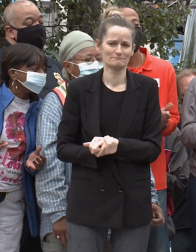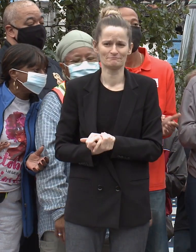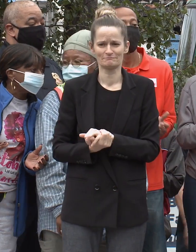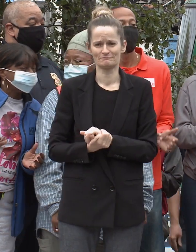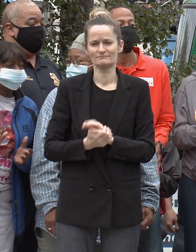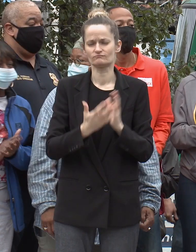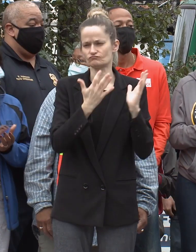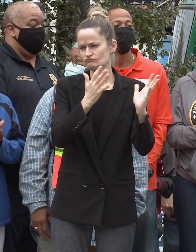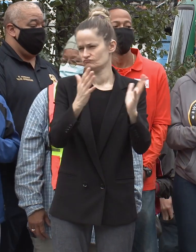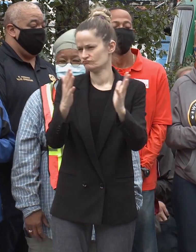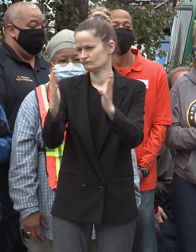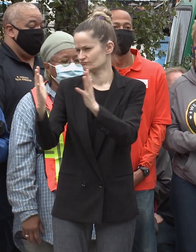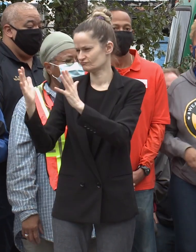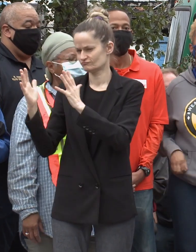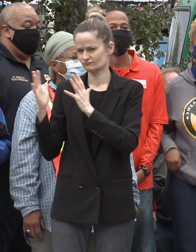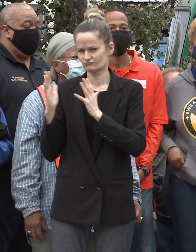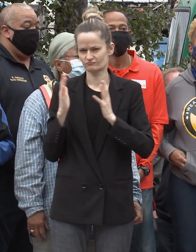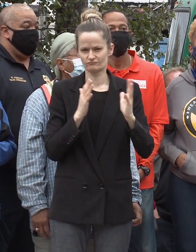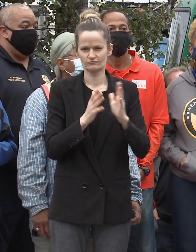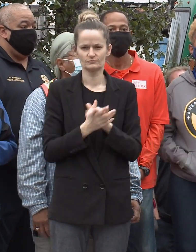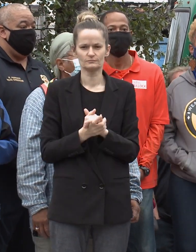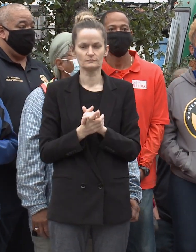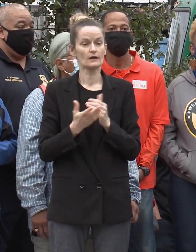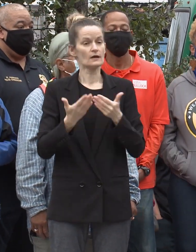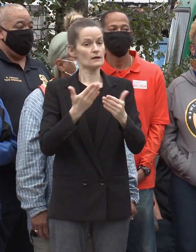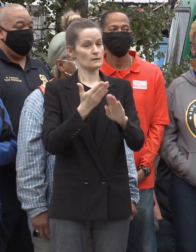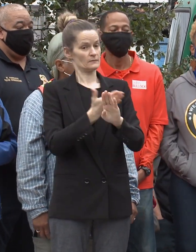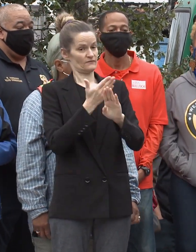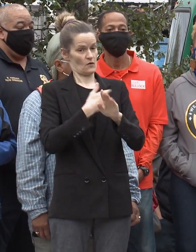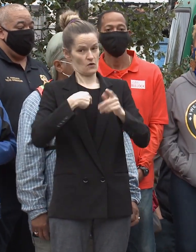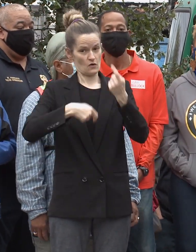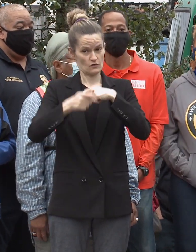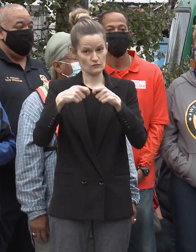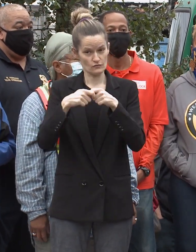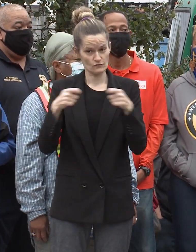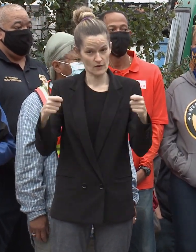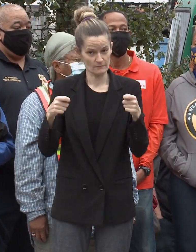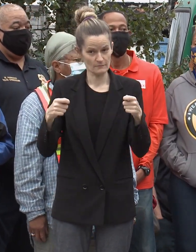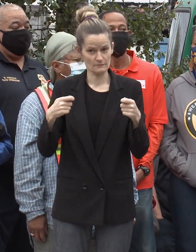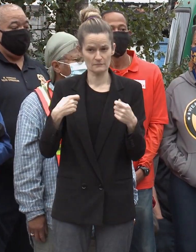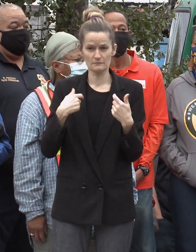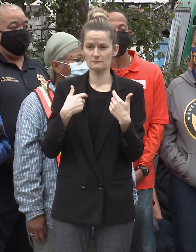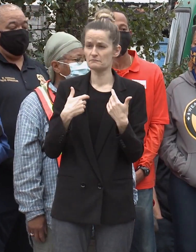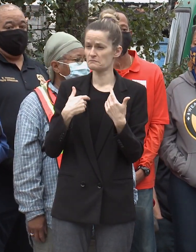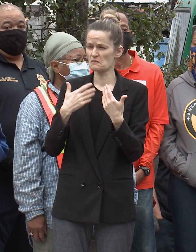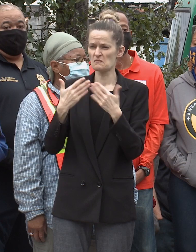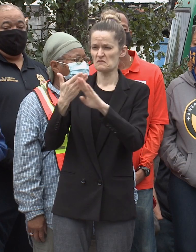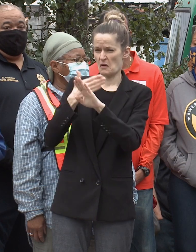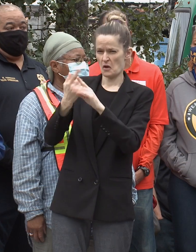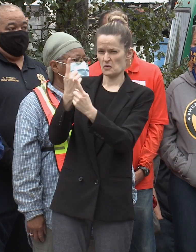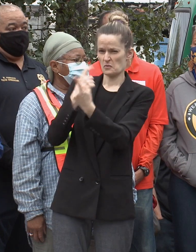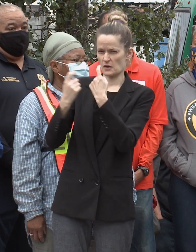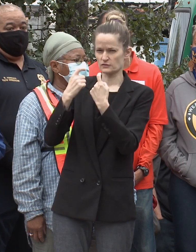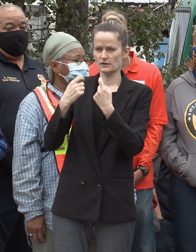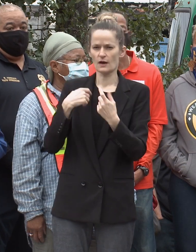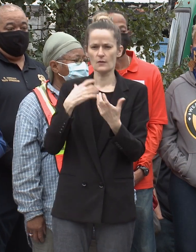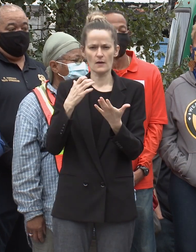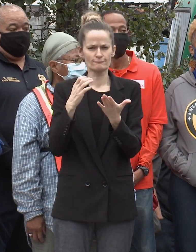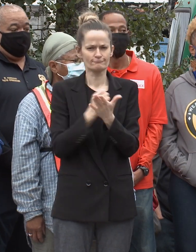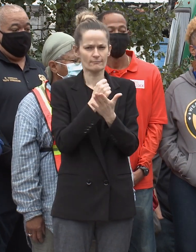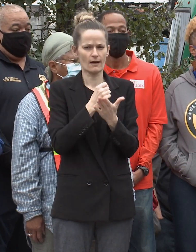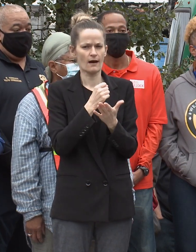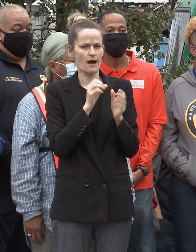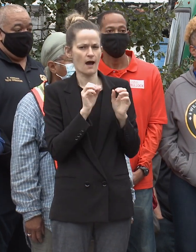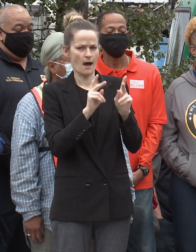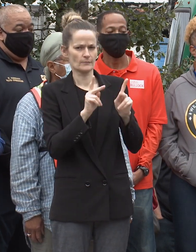Thank you, ma'am. And before we close and get started and take any questions, I want to give the opportunity for Councilman Bullock and our